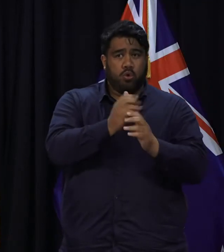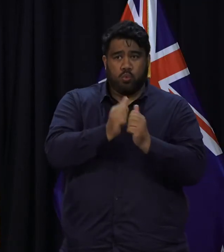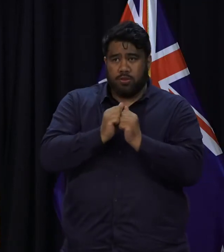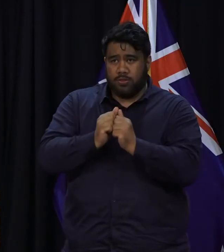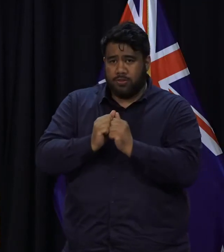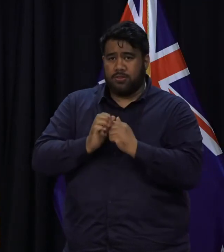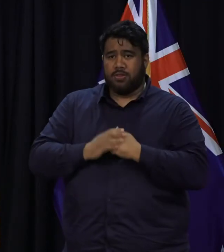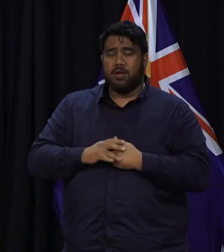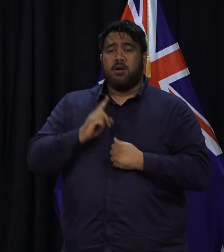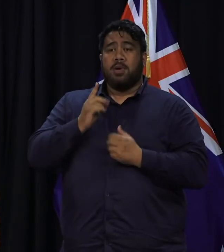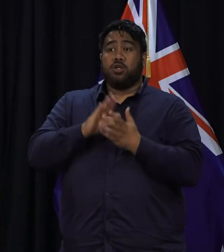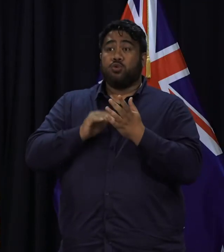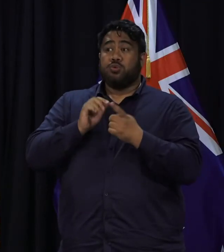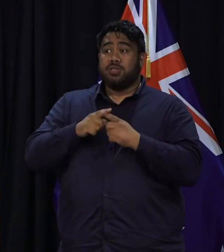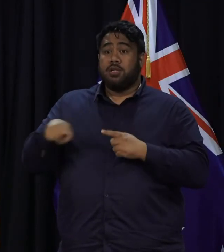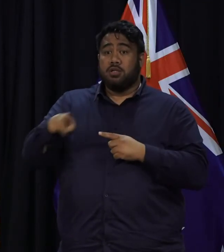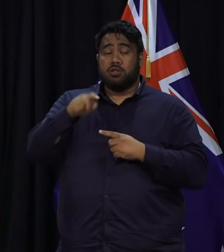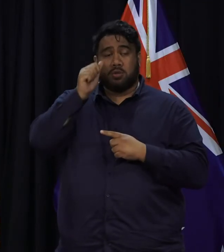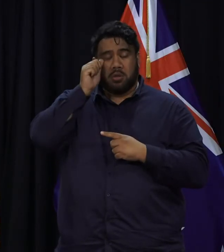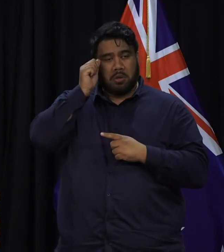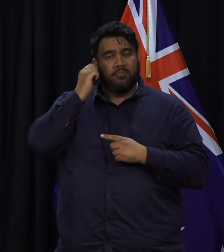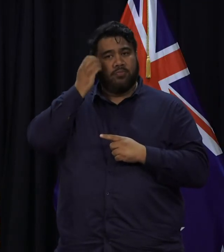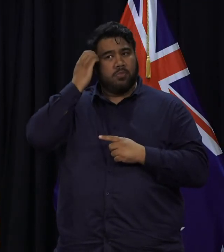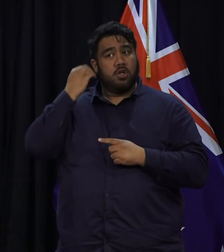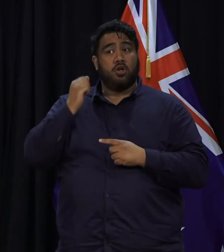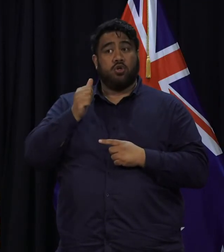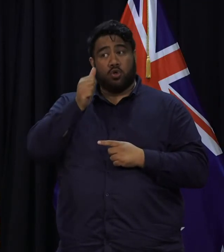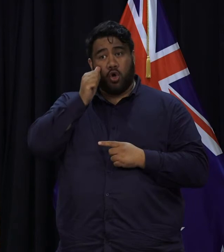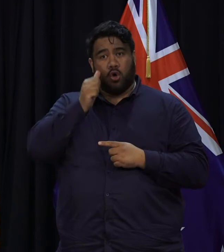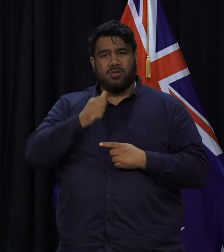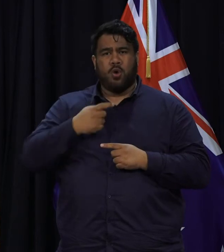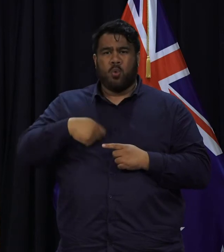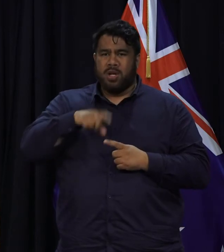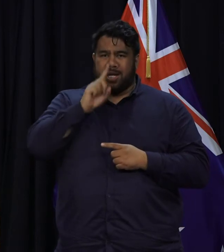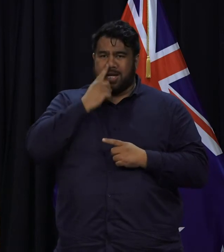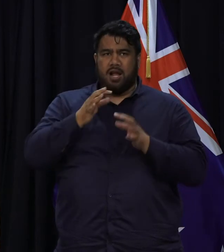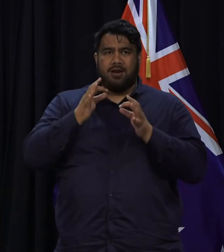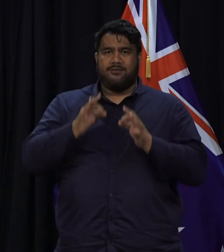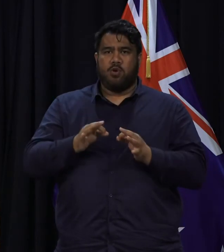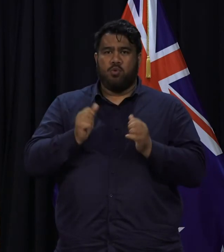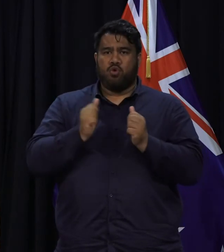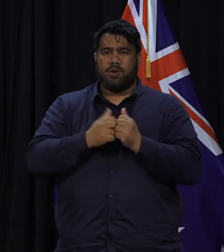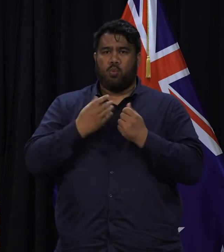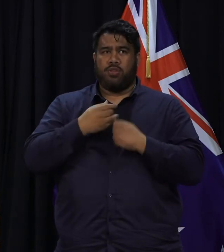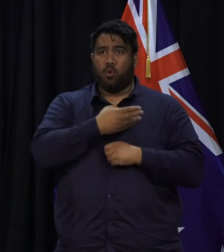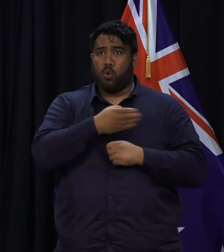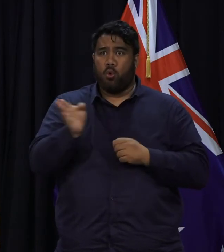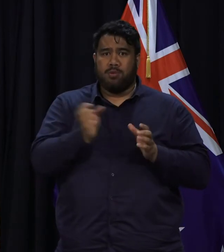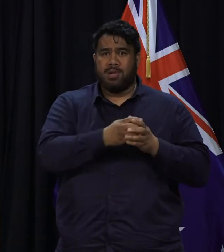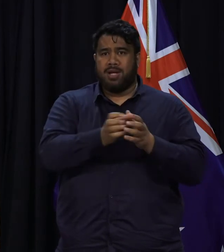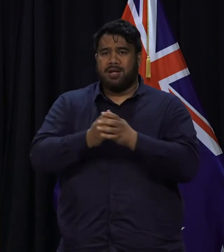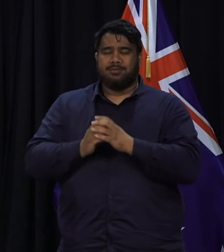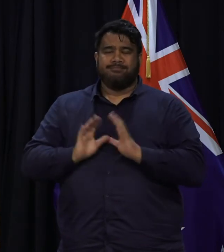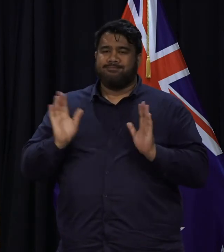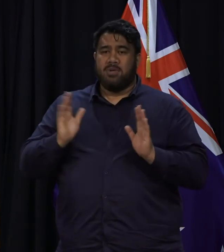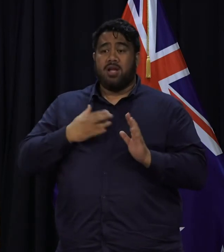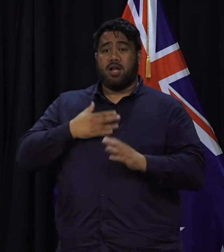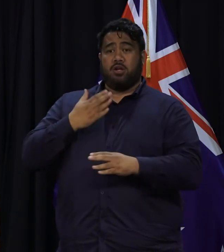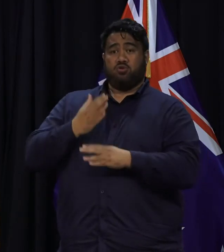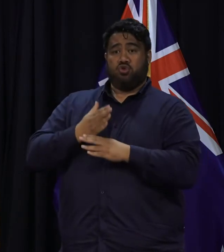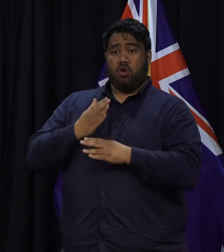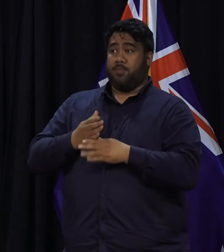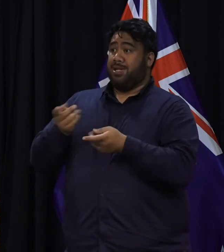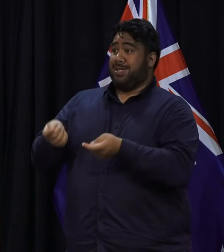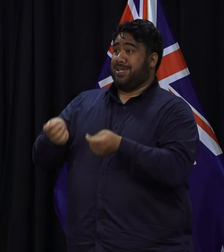us, with the mandate that we have, to build formal alliances with a multitude of parties. Our job is to work with what we've